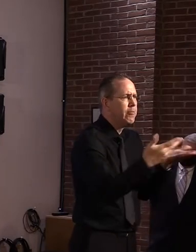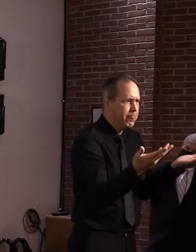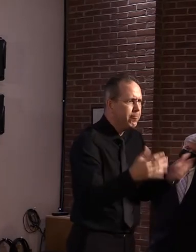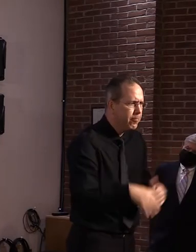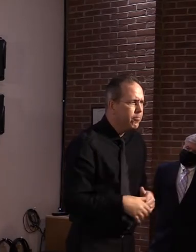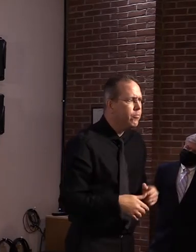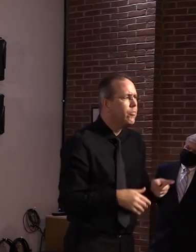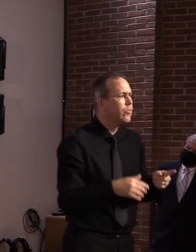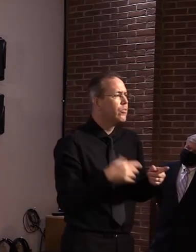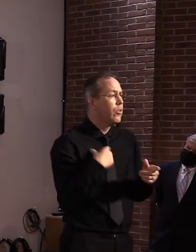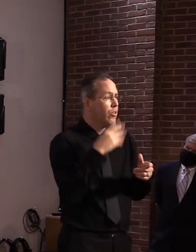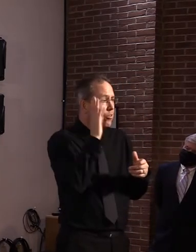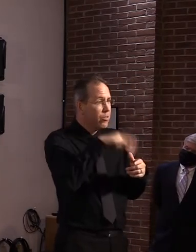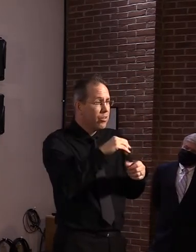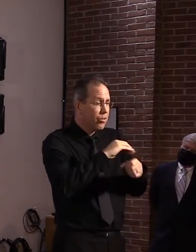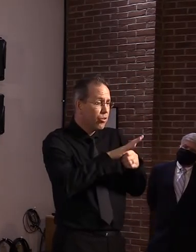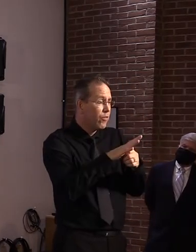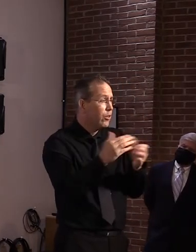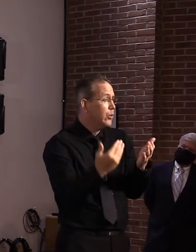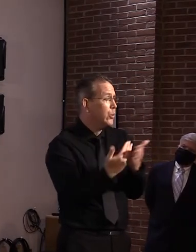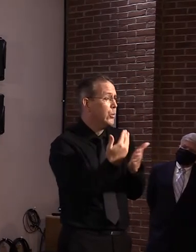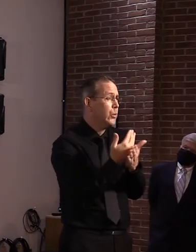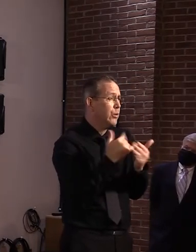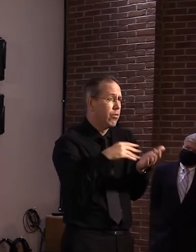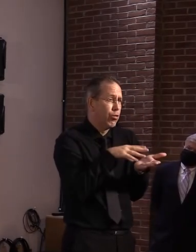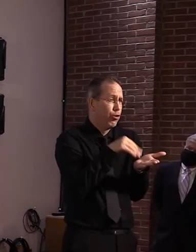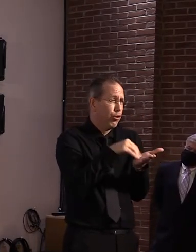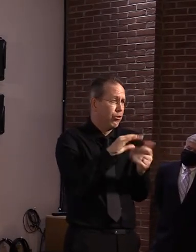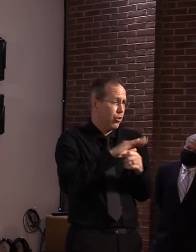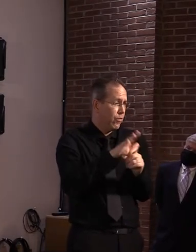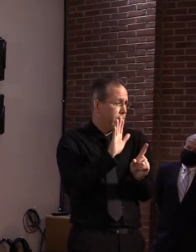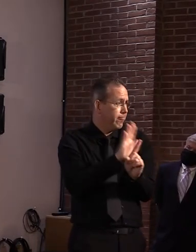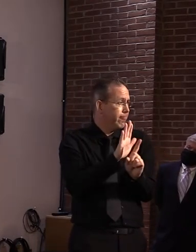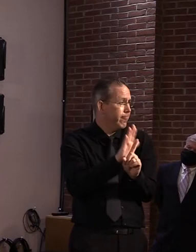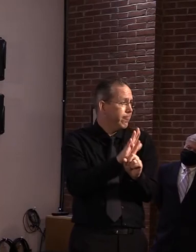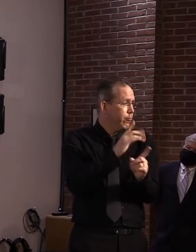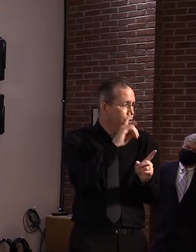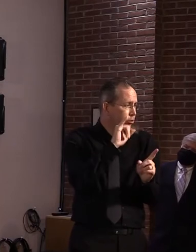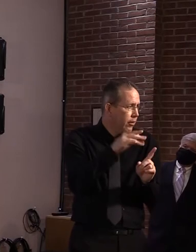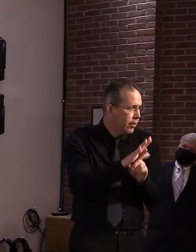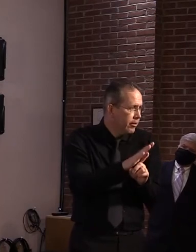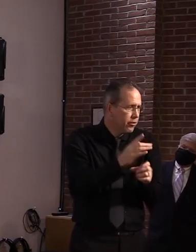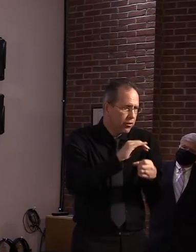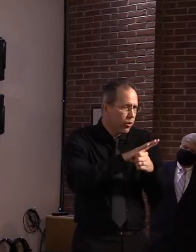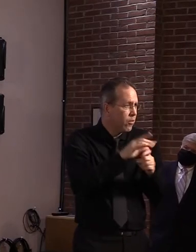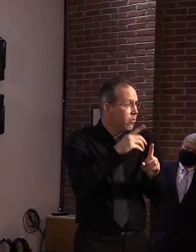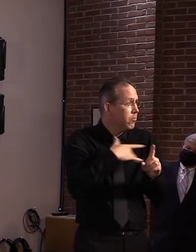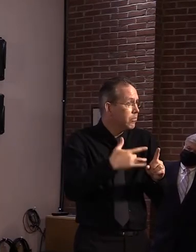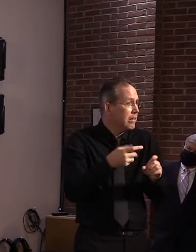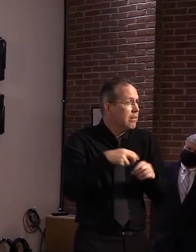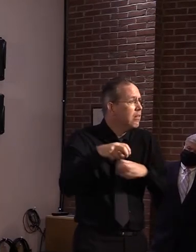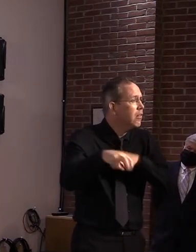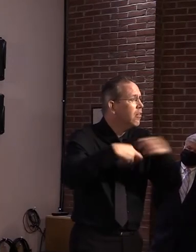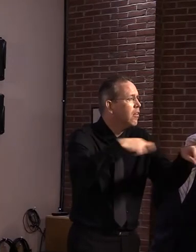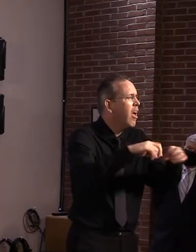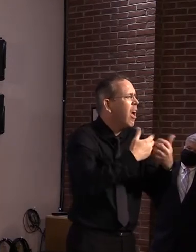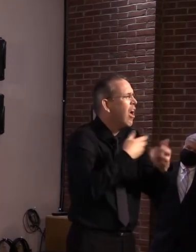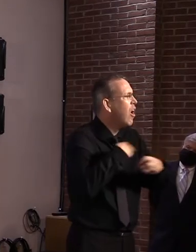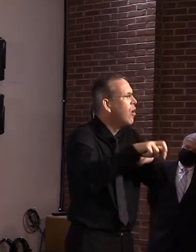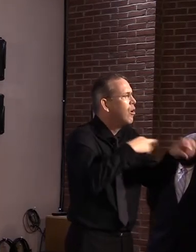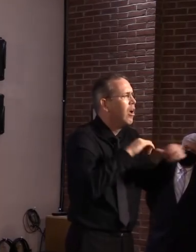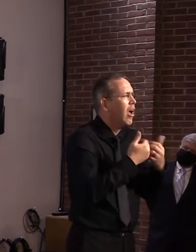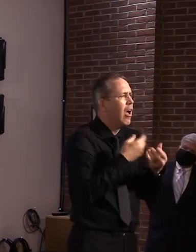upon. So much like numerable other aspects of a